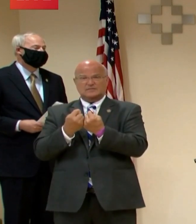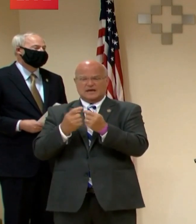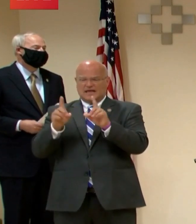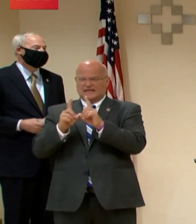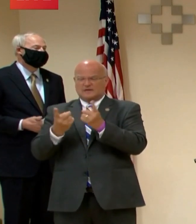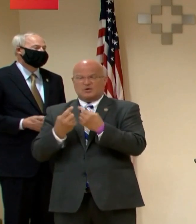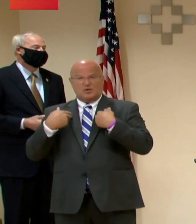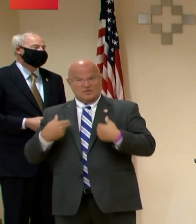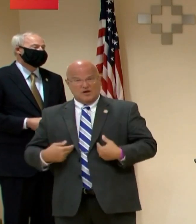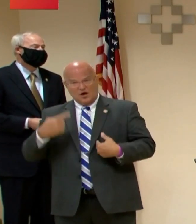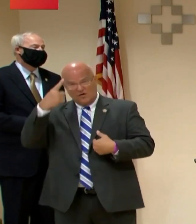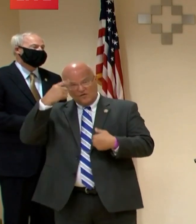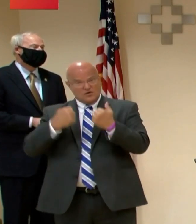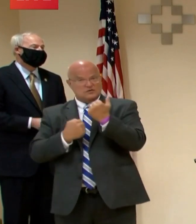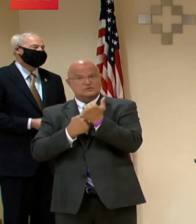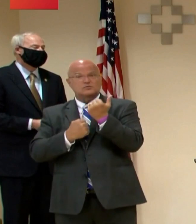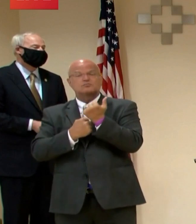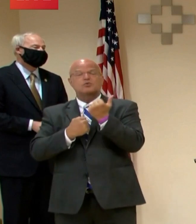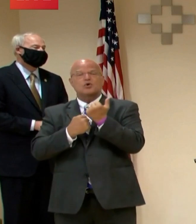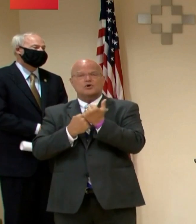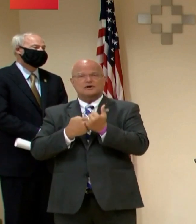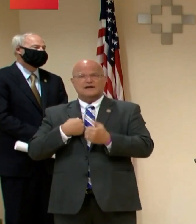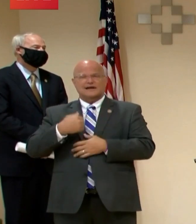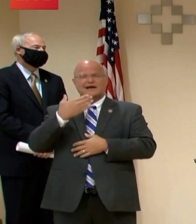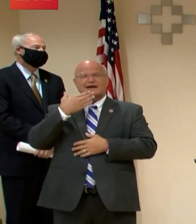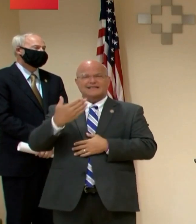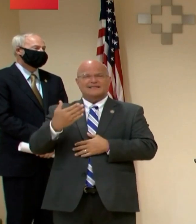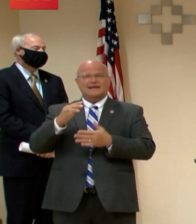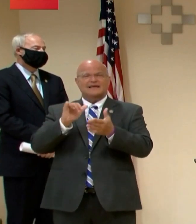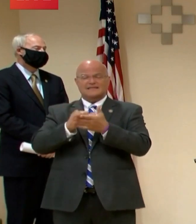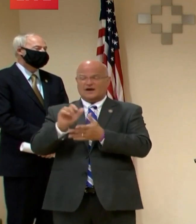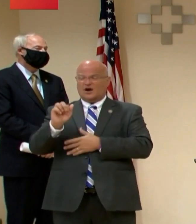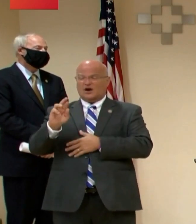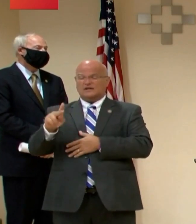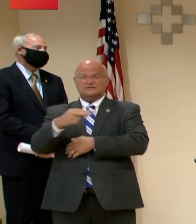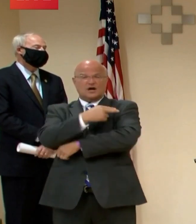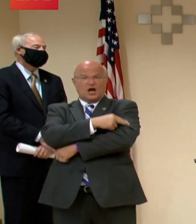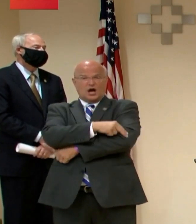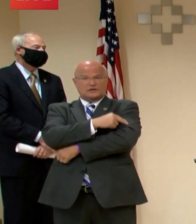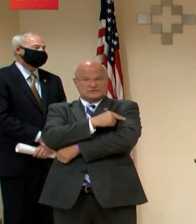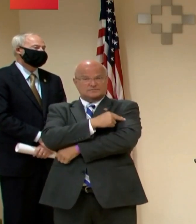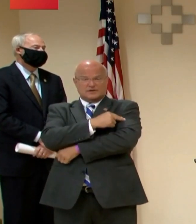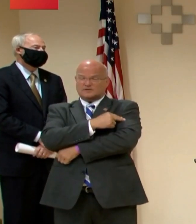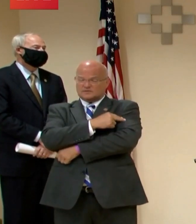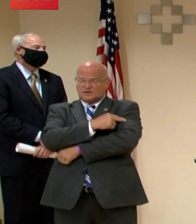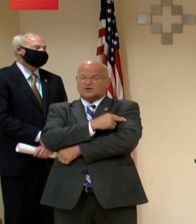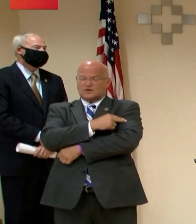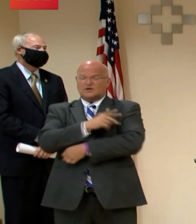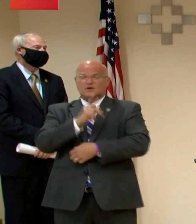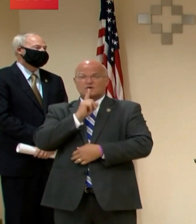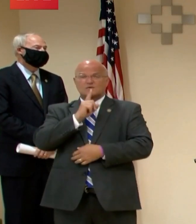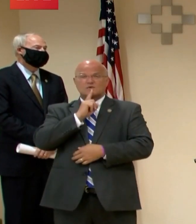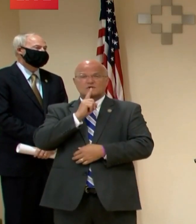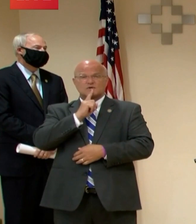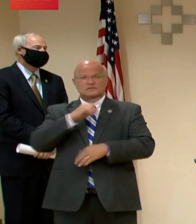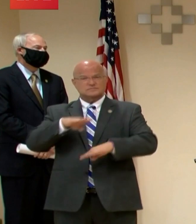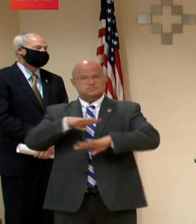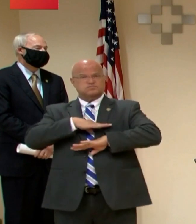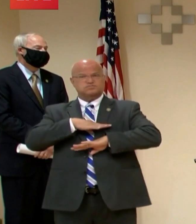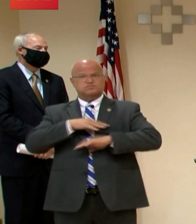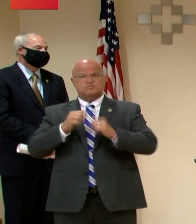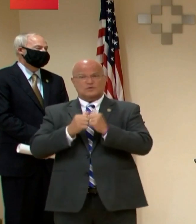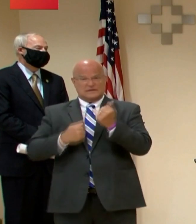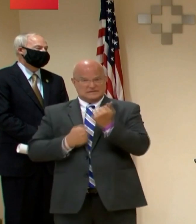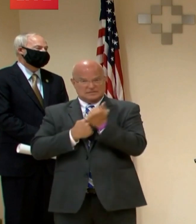of Health, for the support. I think the Arkansas hospitals are very pleased